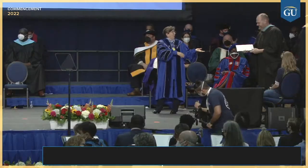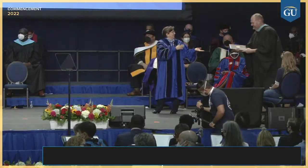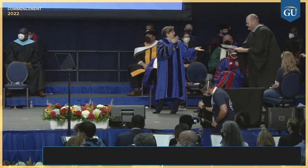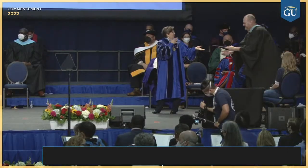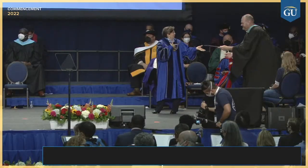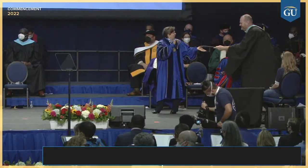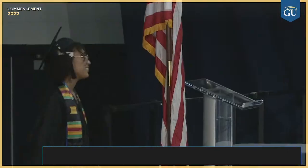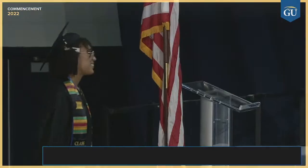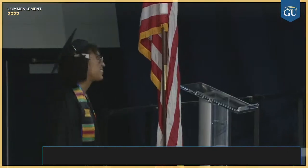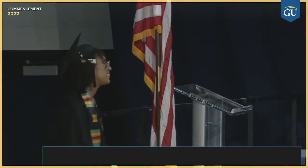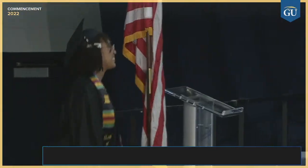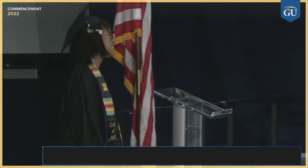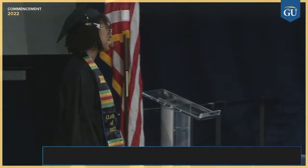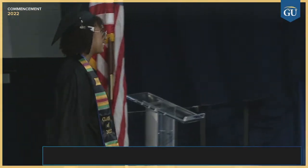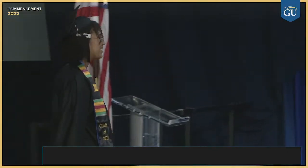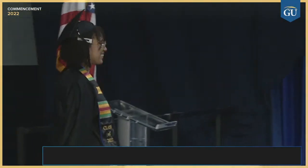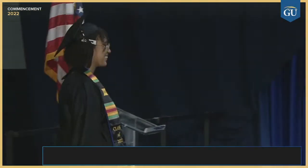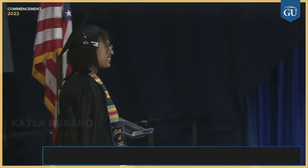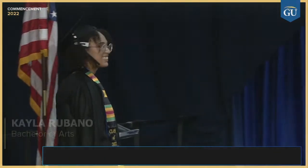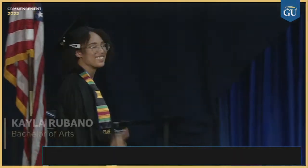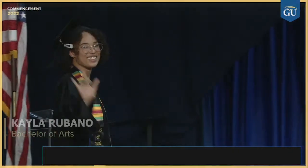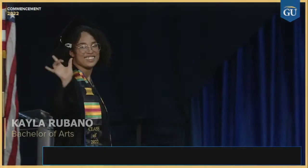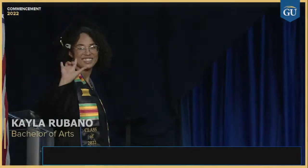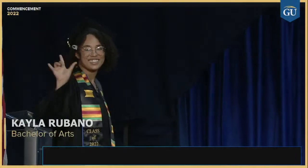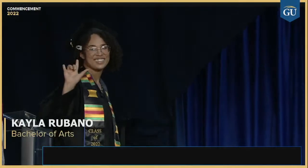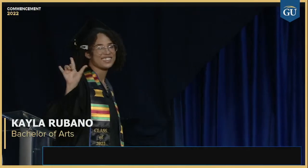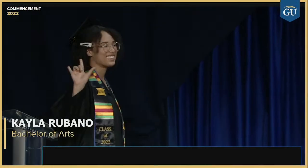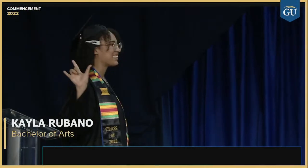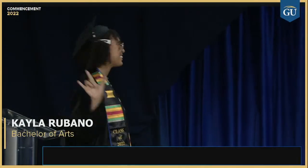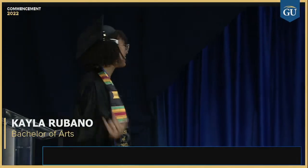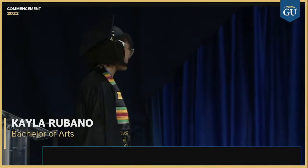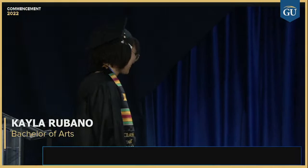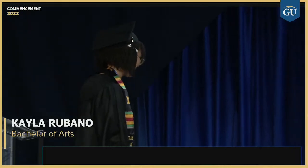Kayla Rubano, Bachelor of Arts.